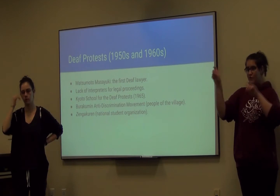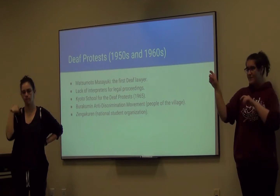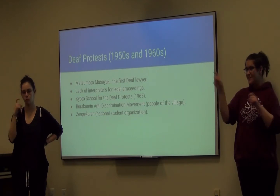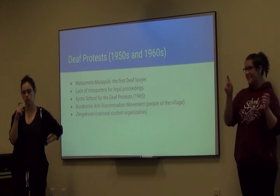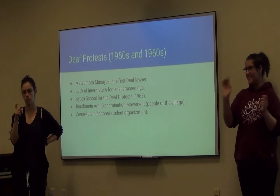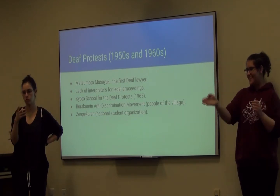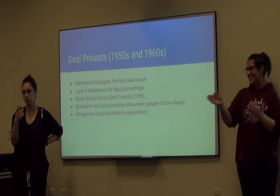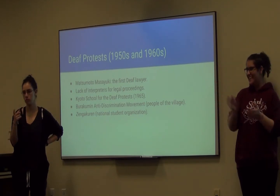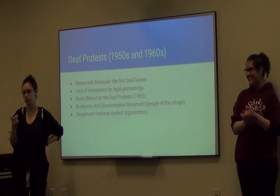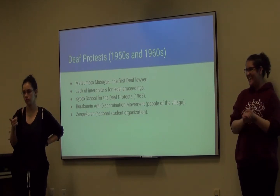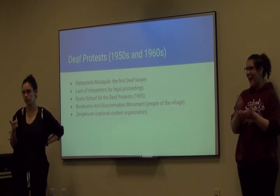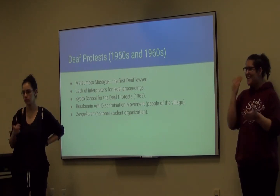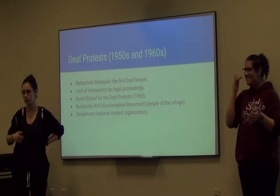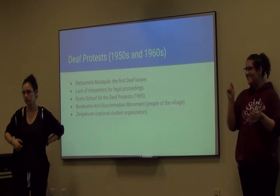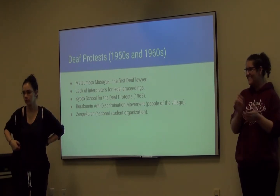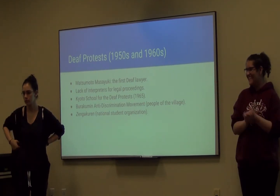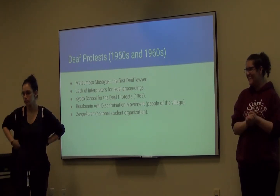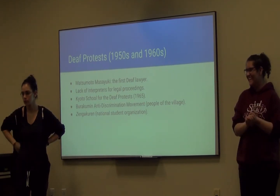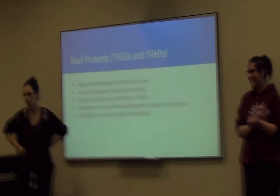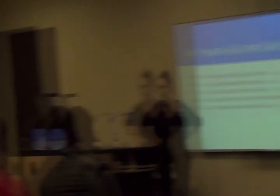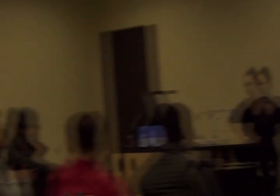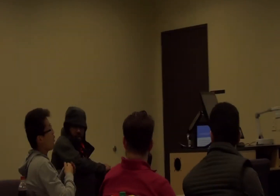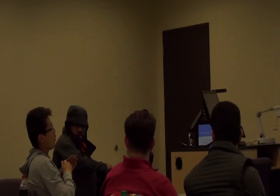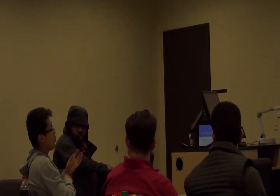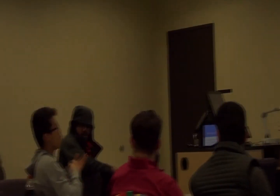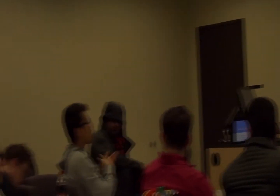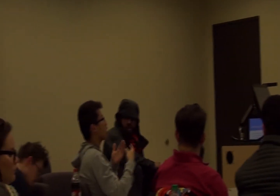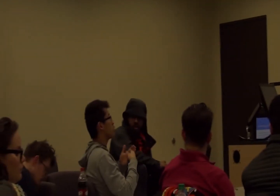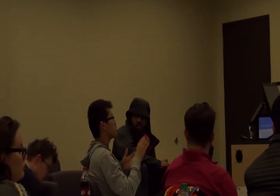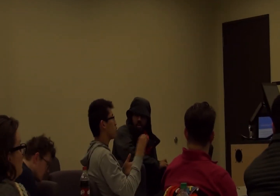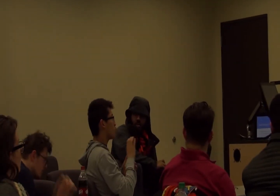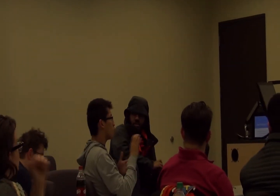Any questions? I'm curious.